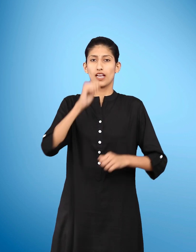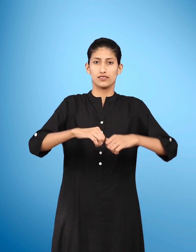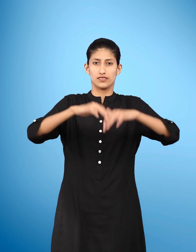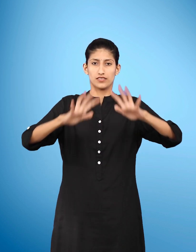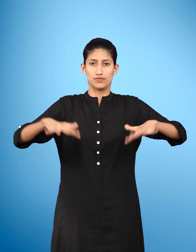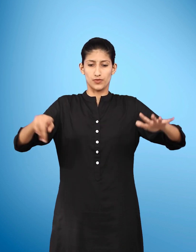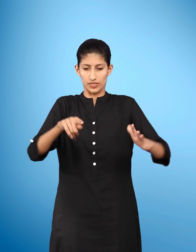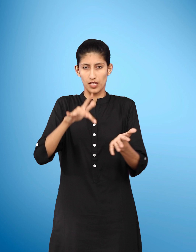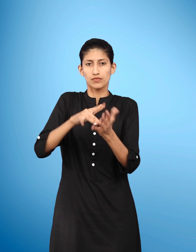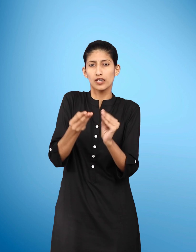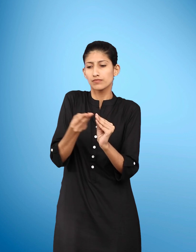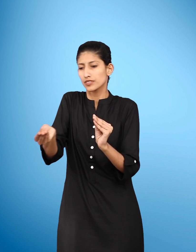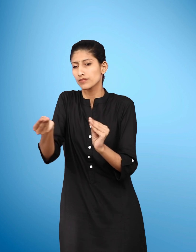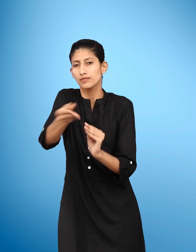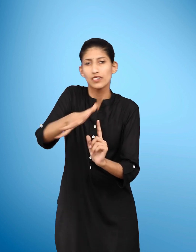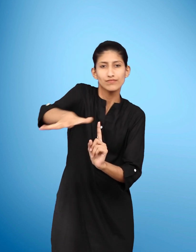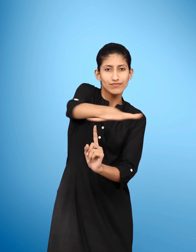New kingdoms along the coasts.